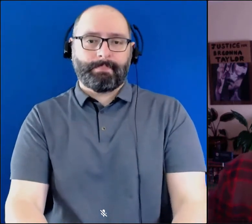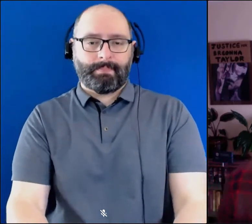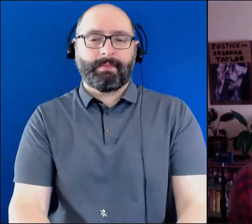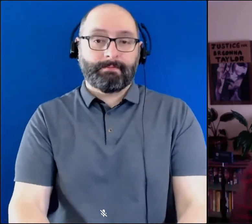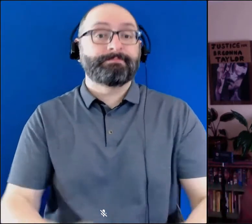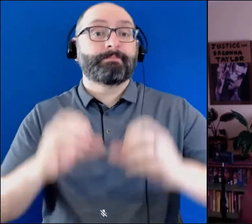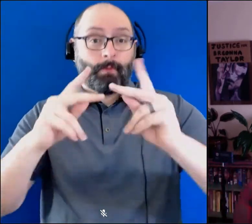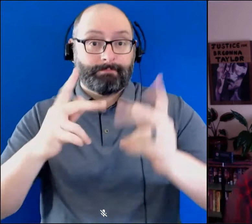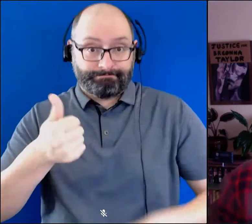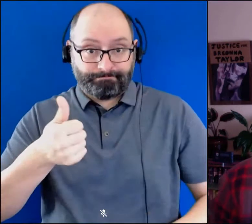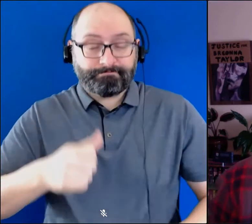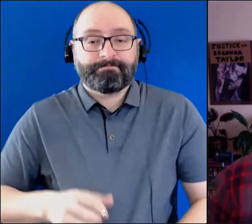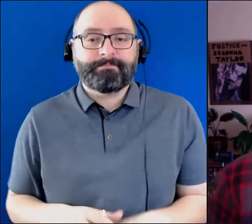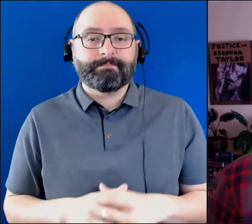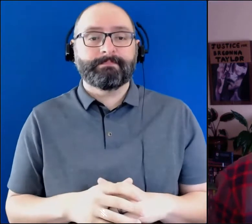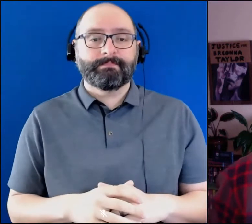Okay.